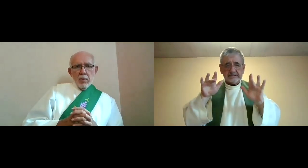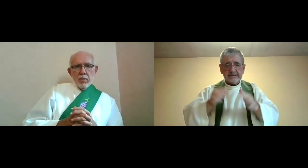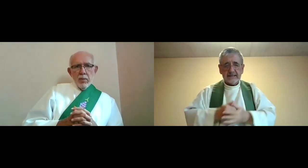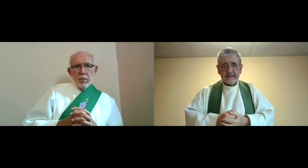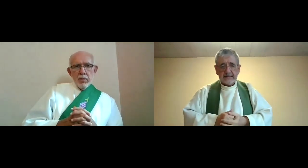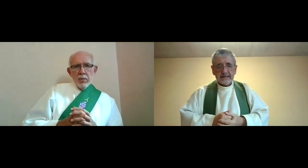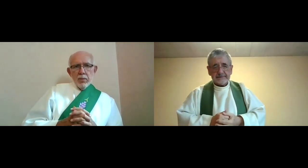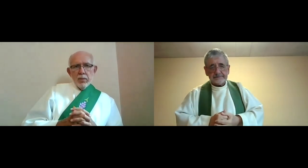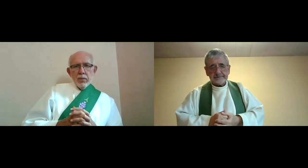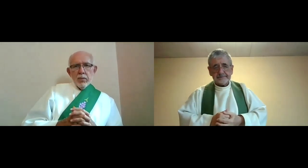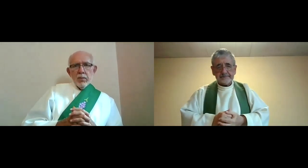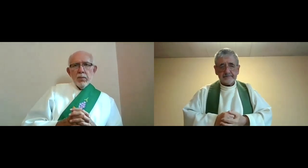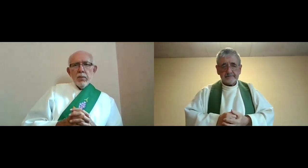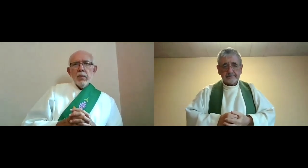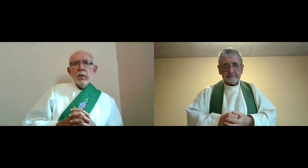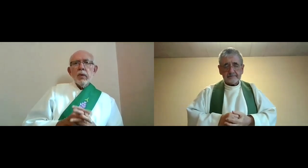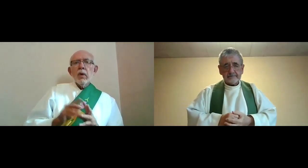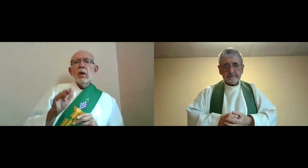through His mercy.